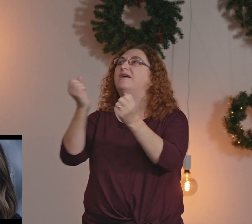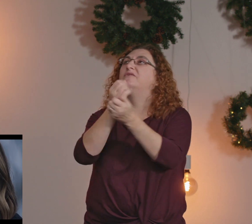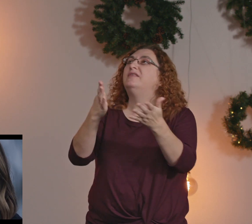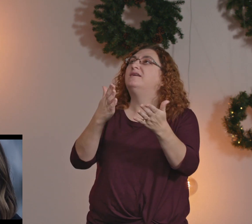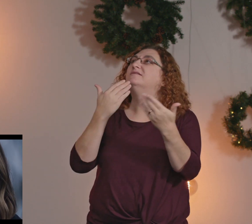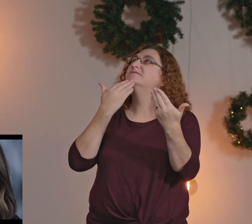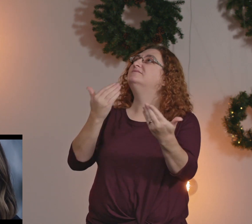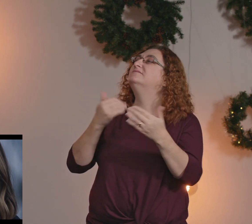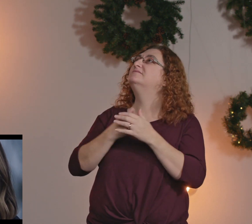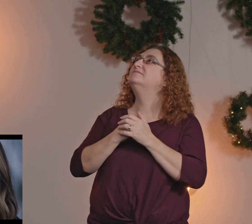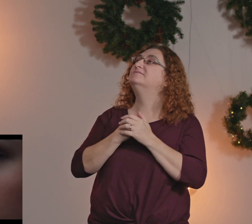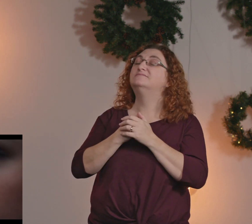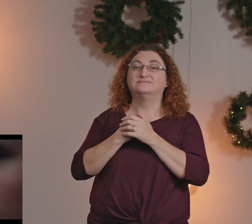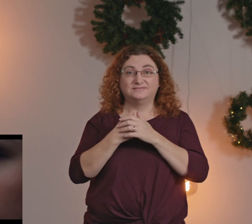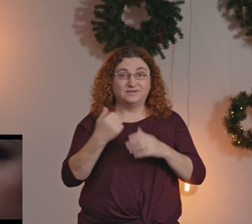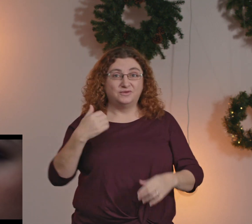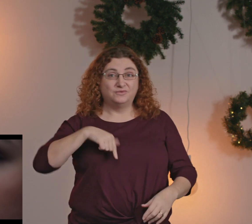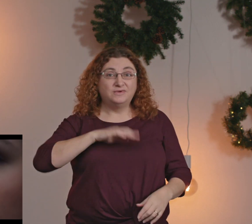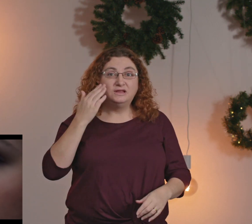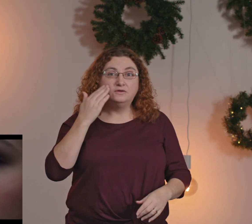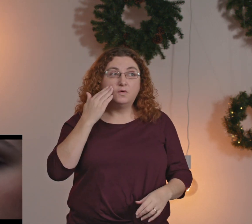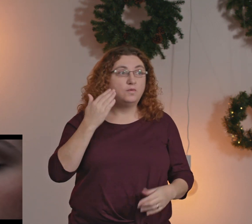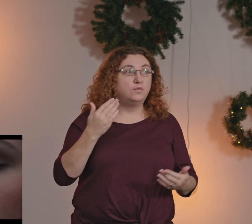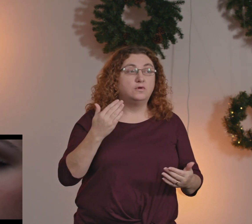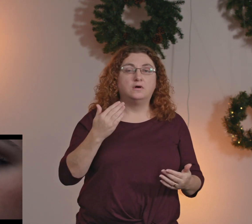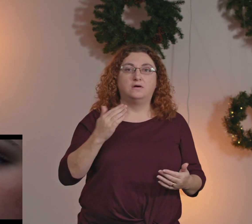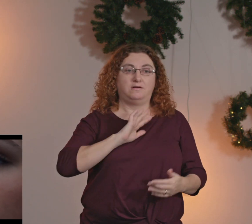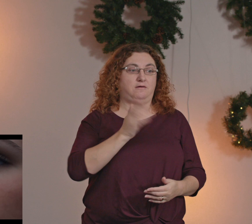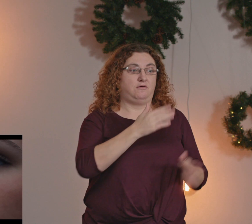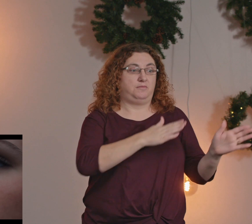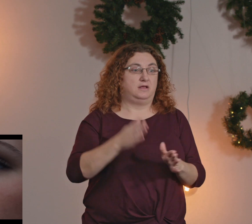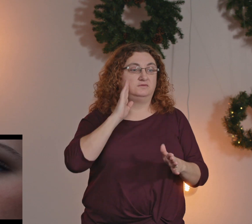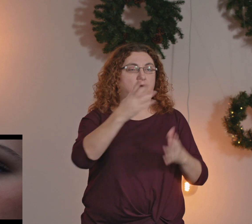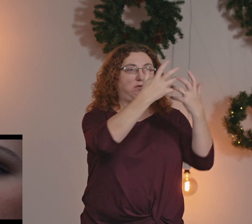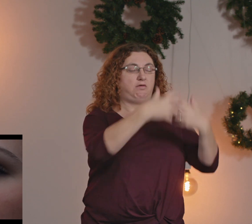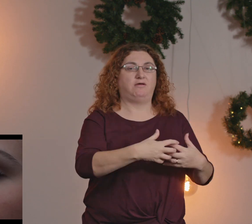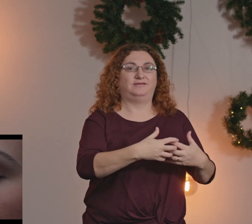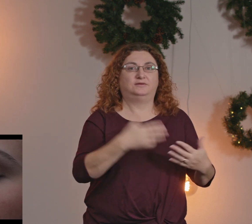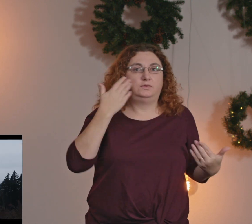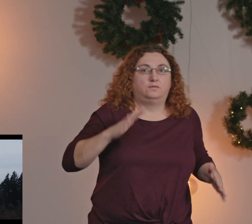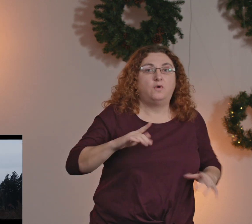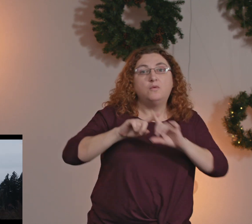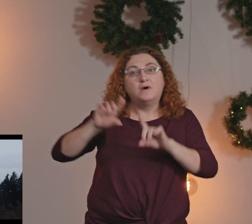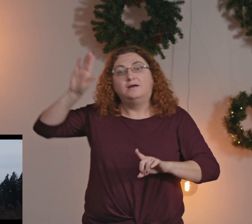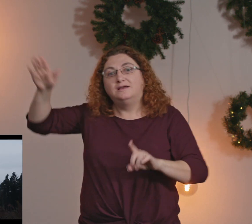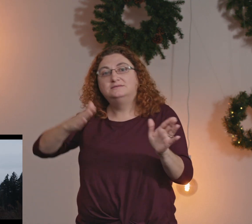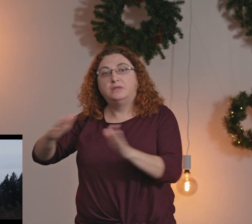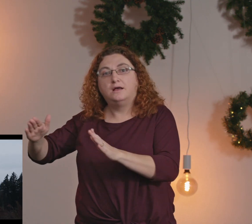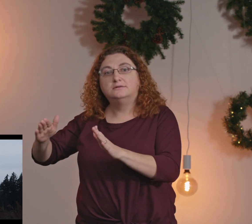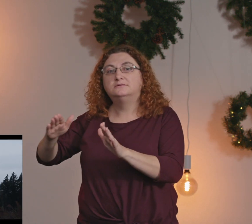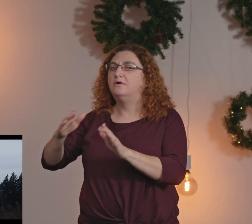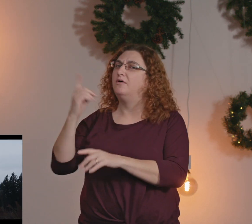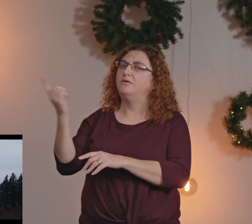but we do have assurance of who our God is, a covenant-making, promise-keeping God who sees His children and will be back for them